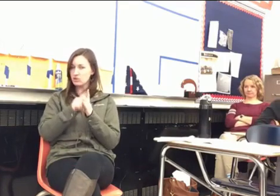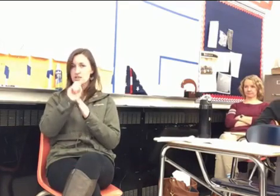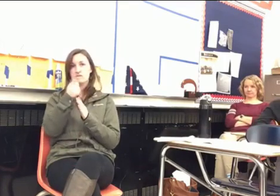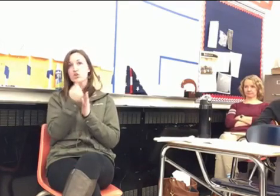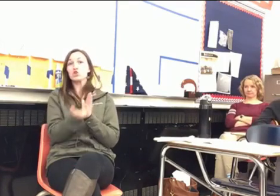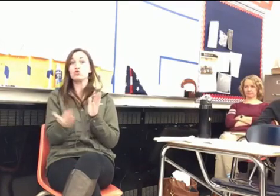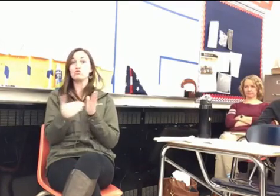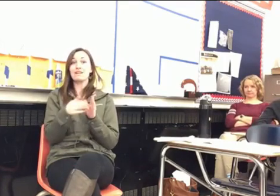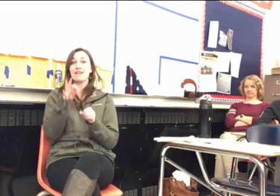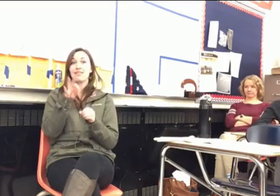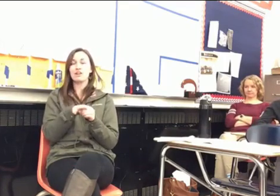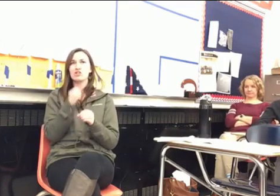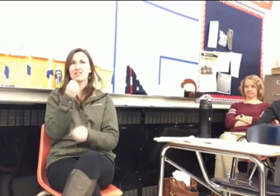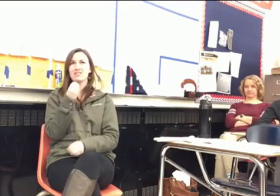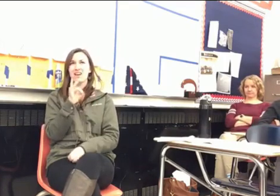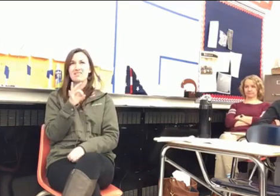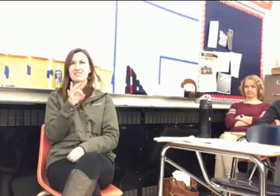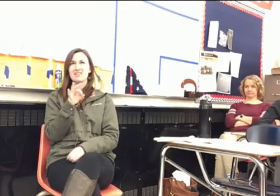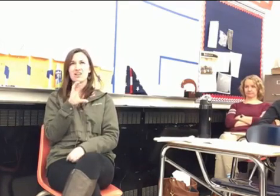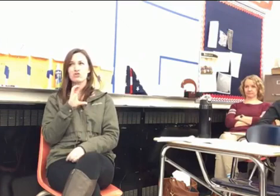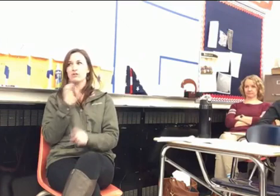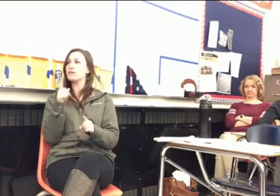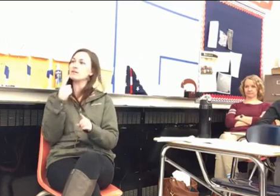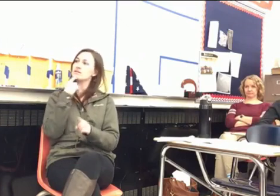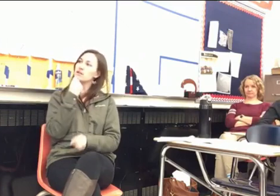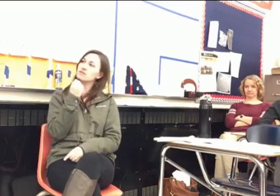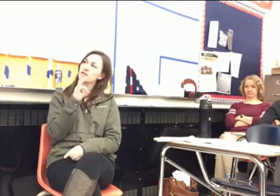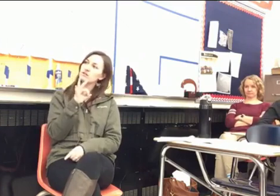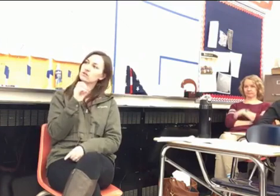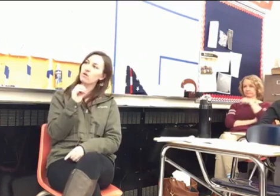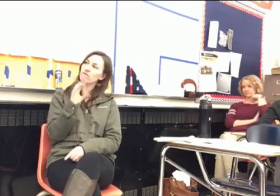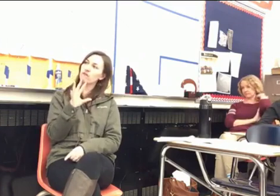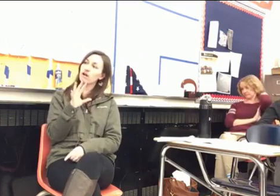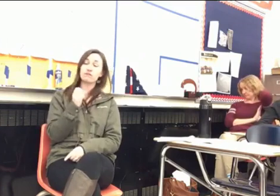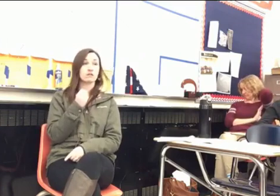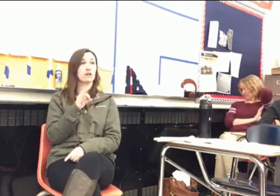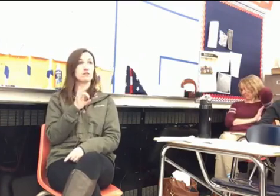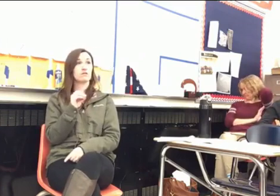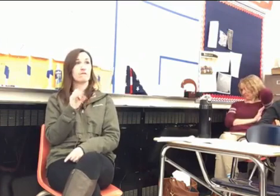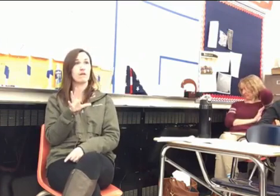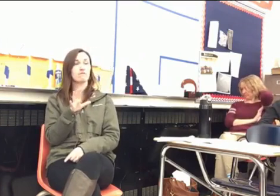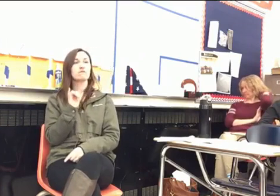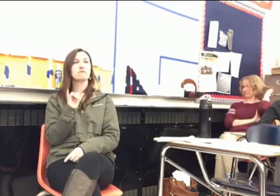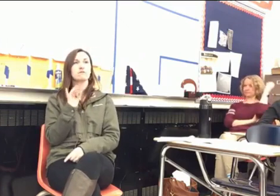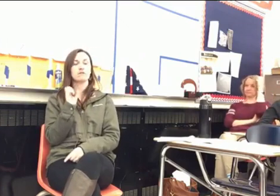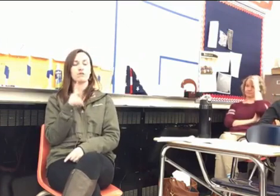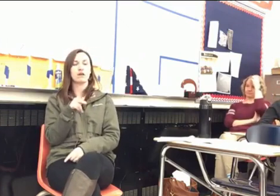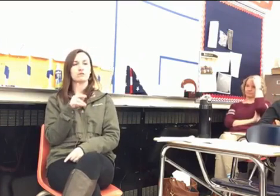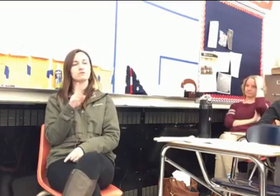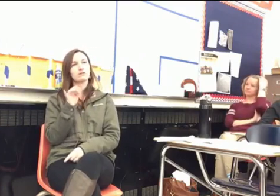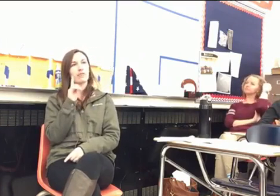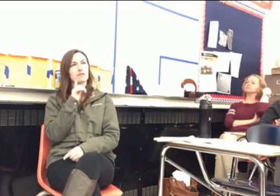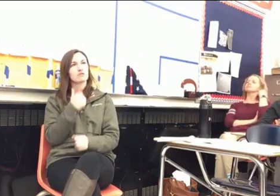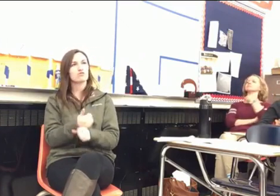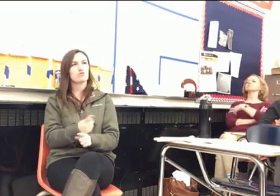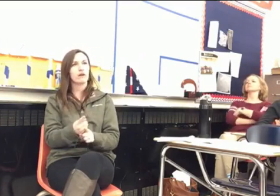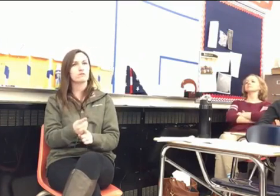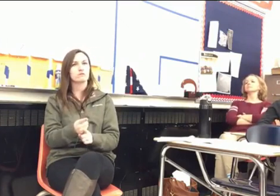in 1900. It says 1905. Actually, It says 1905 on the 1905. That sounds about right.